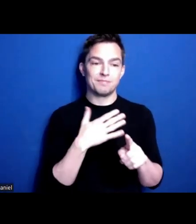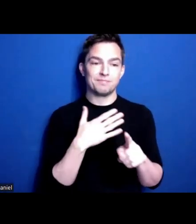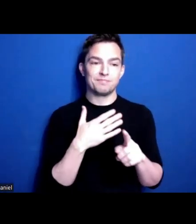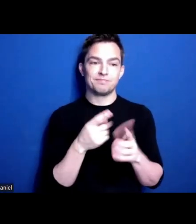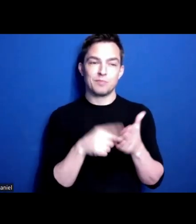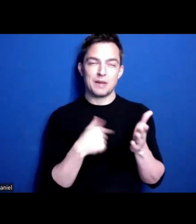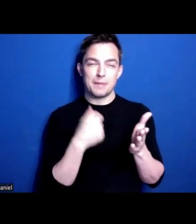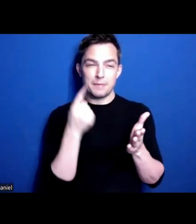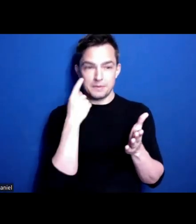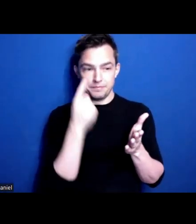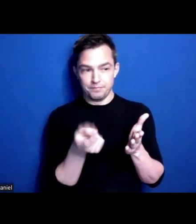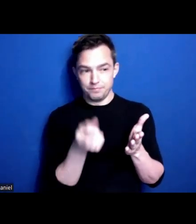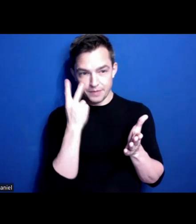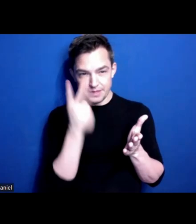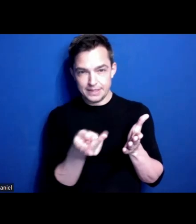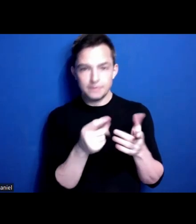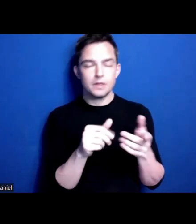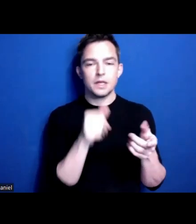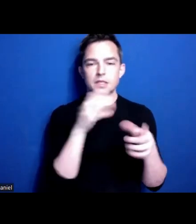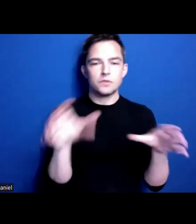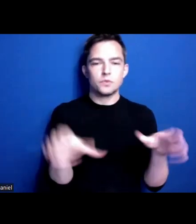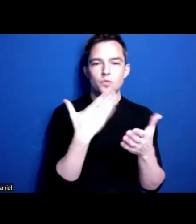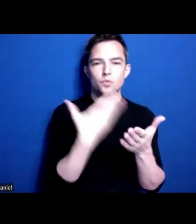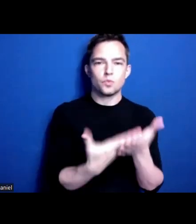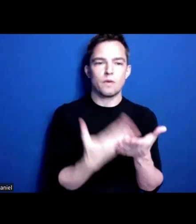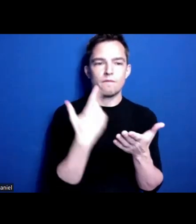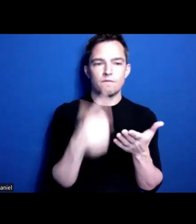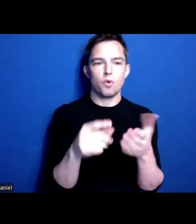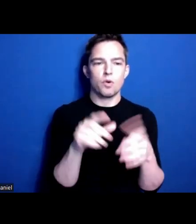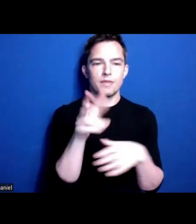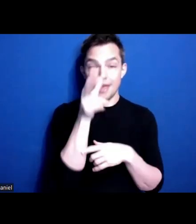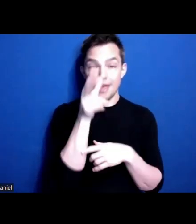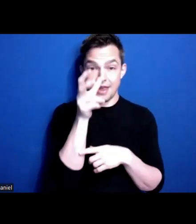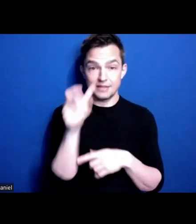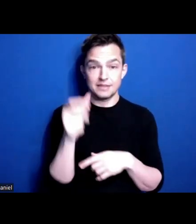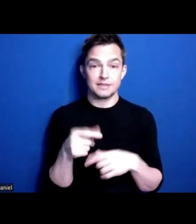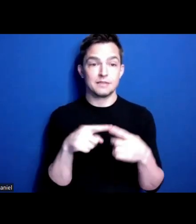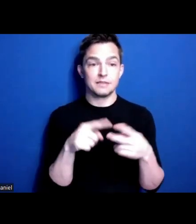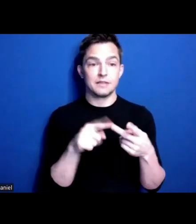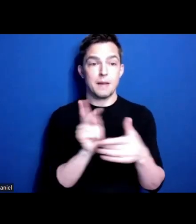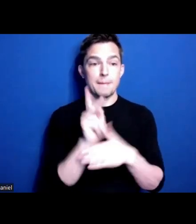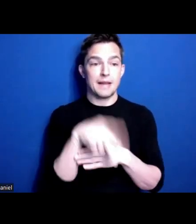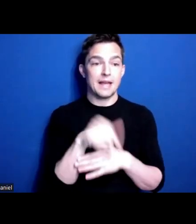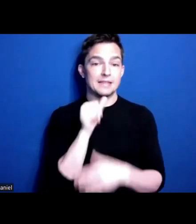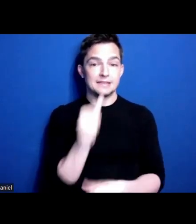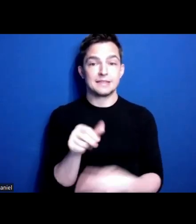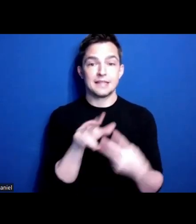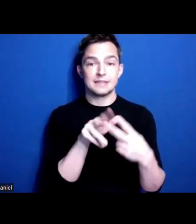it doesn't do much good for the ants and plants.